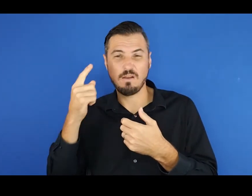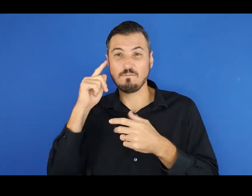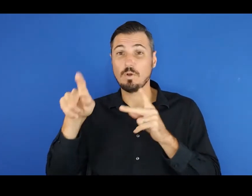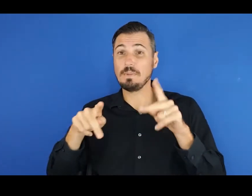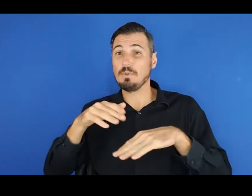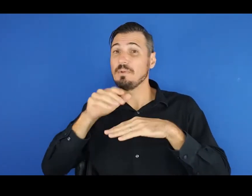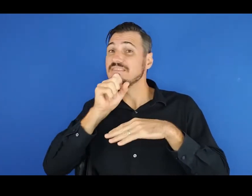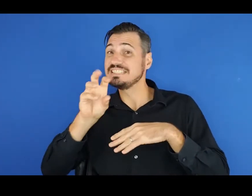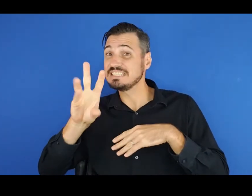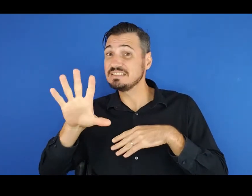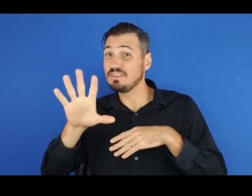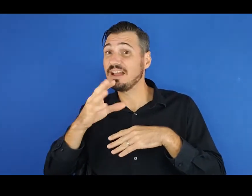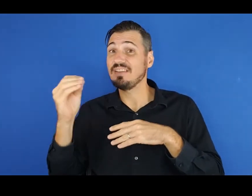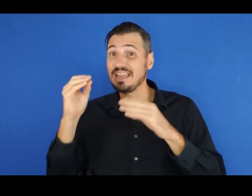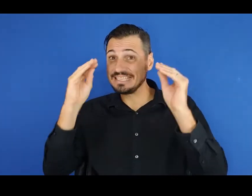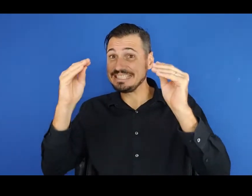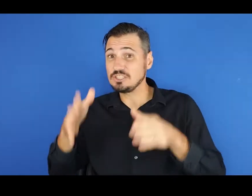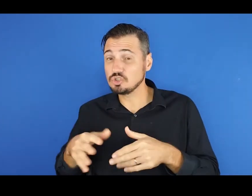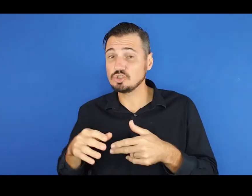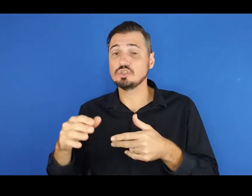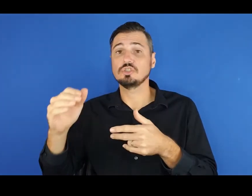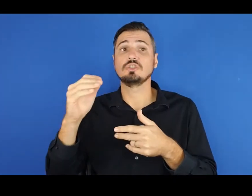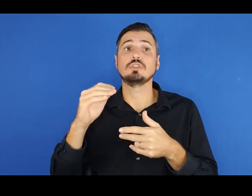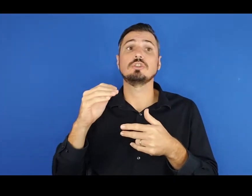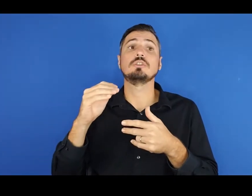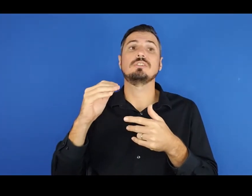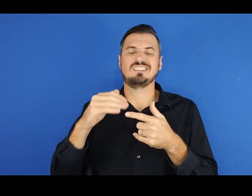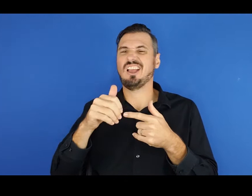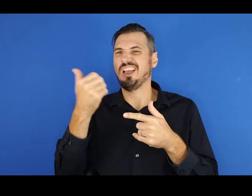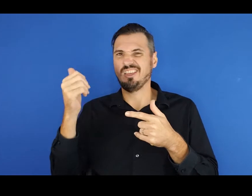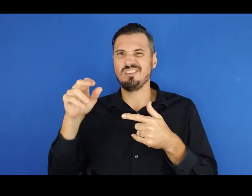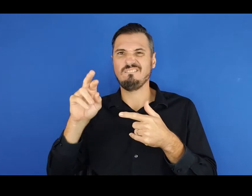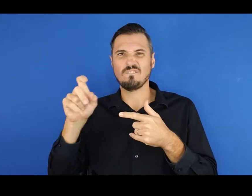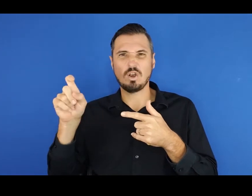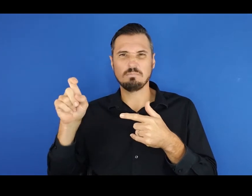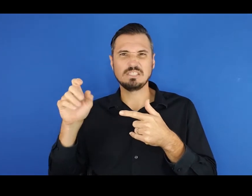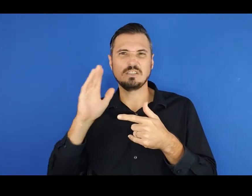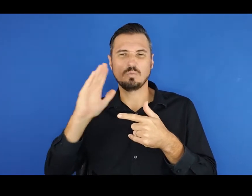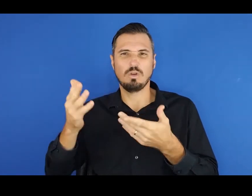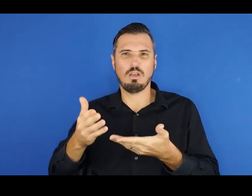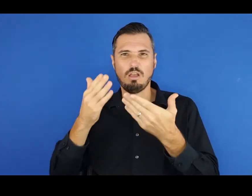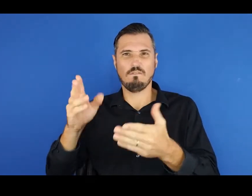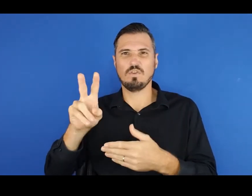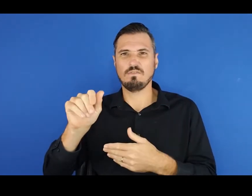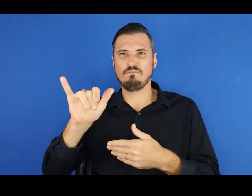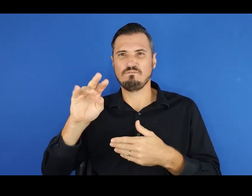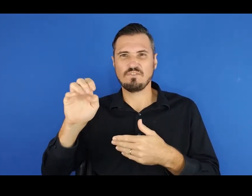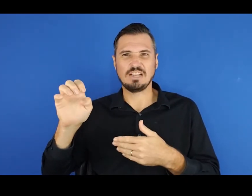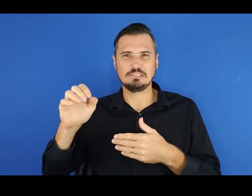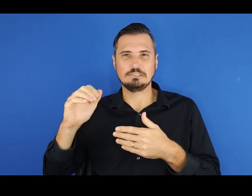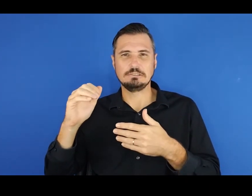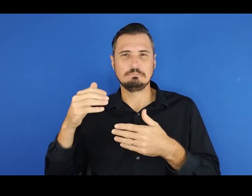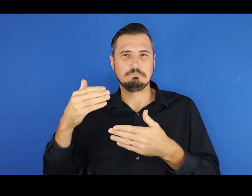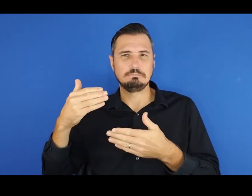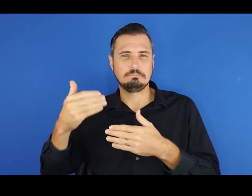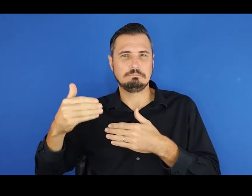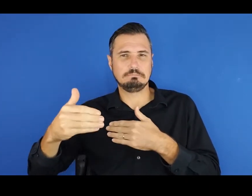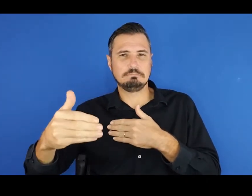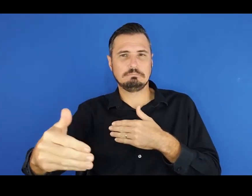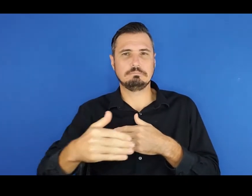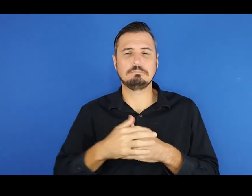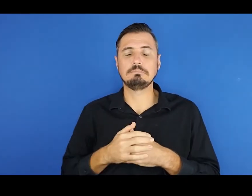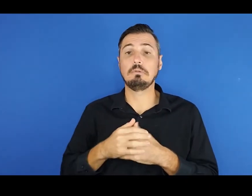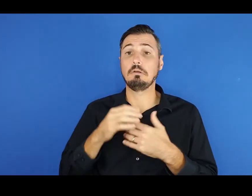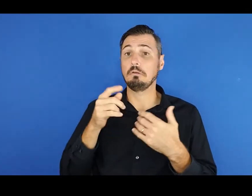their established patients. More pharmacies will be offering vaccine in the coming weeks. For information about how